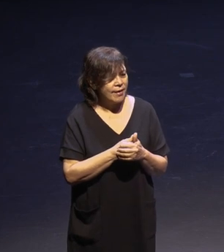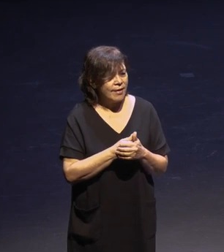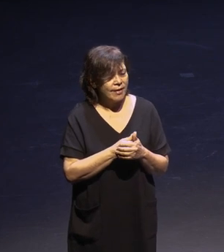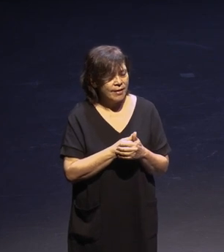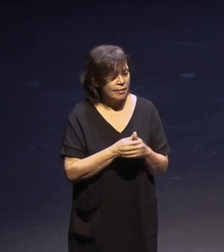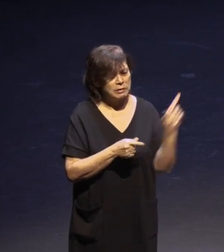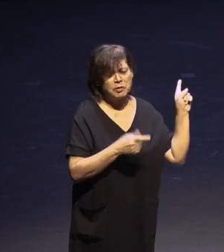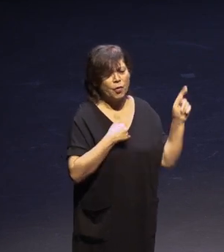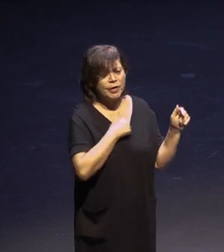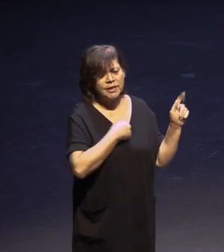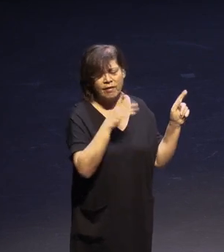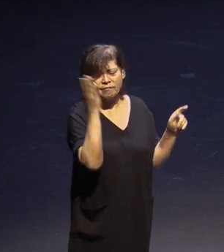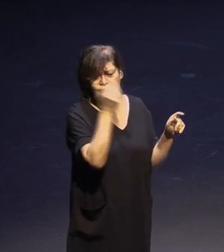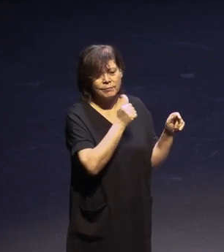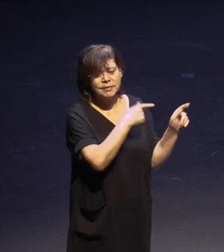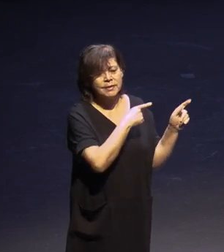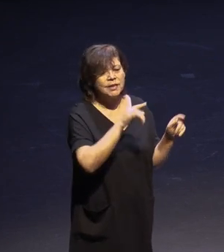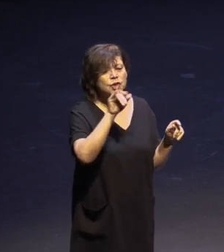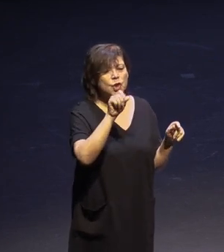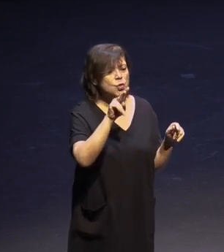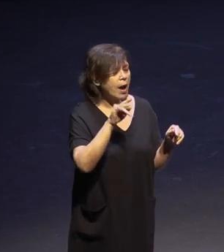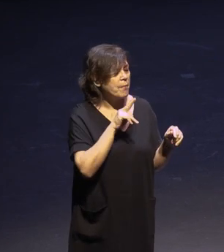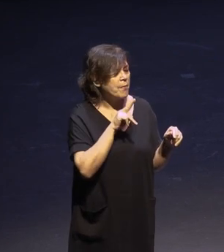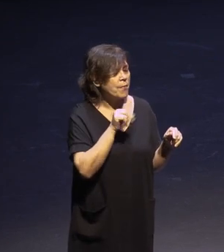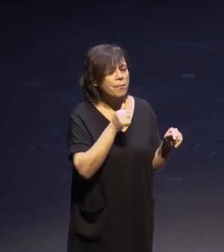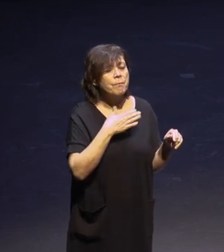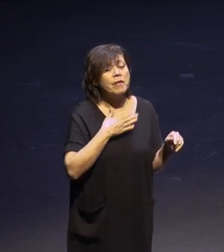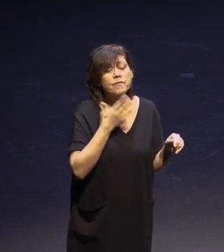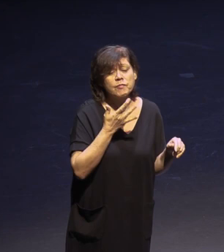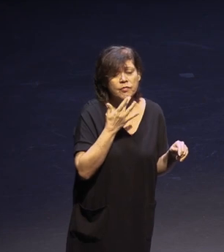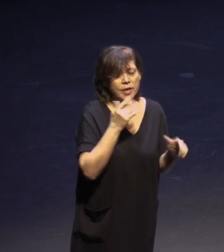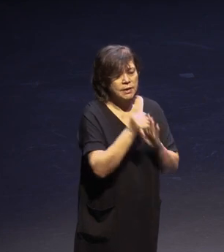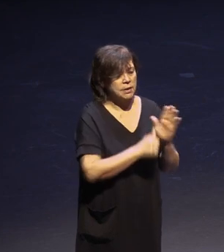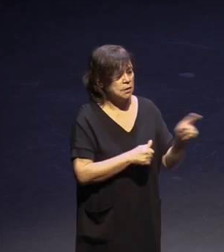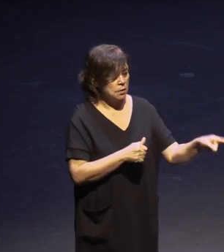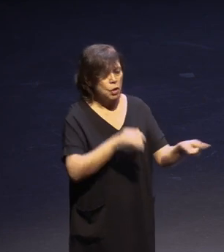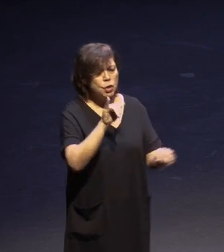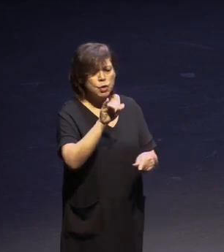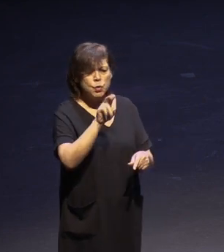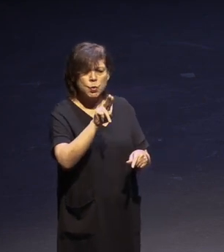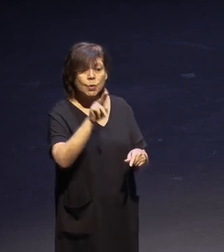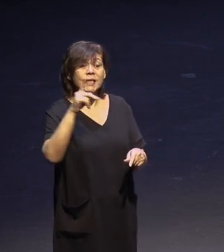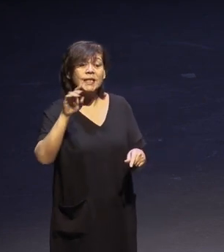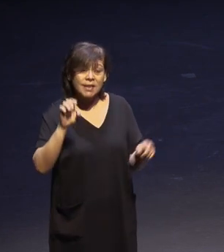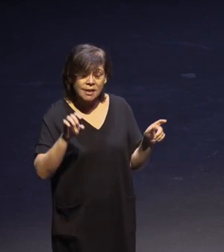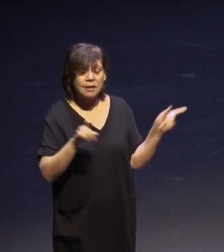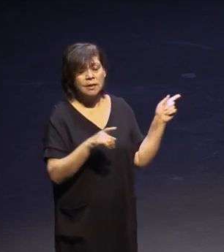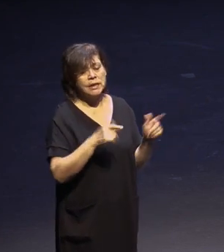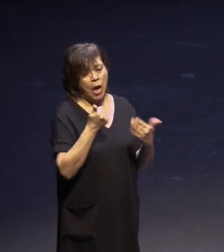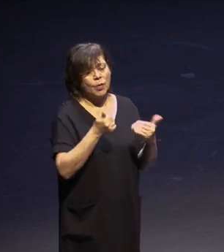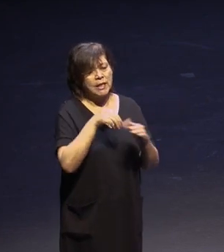favorite artist that is with us. This is a quote by Yuki, and Yuki is now in Scotland pursuing her undergraduate degree.